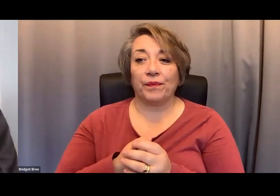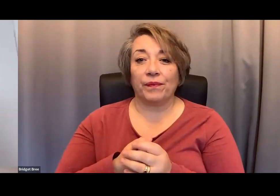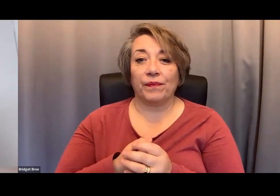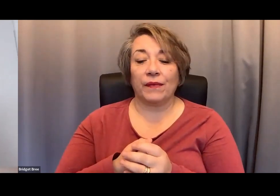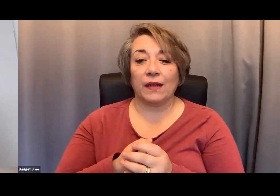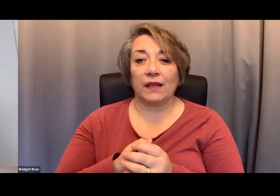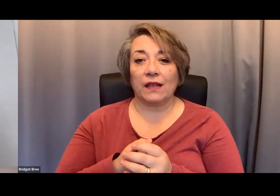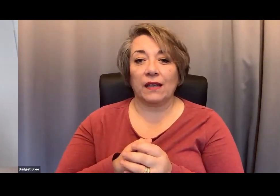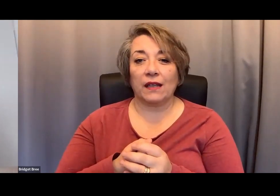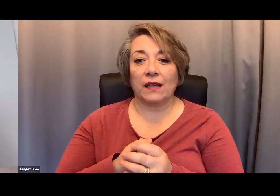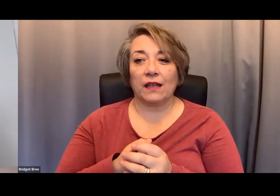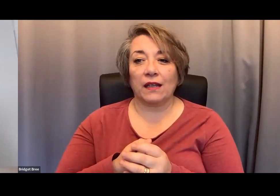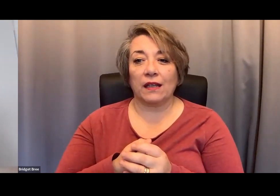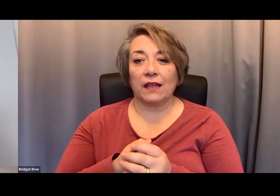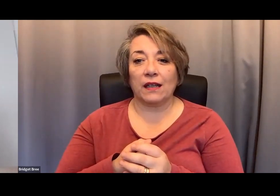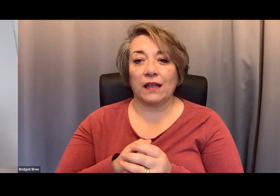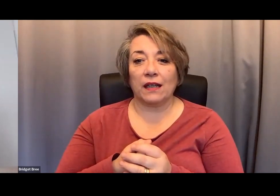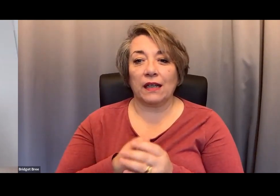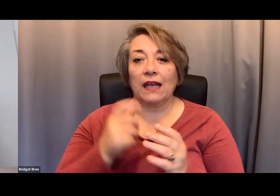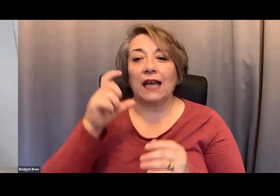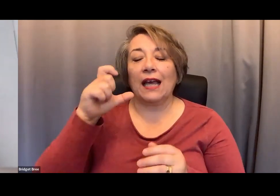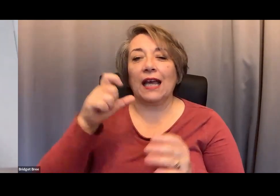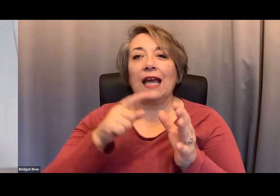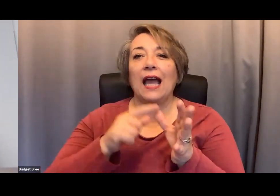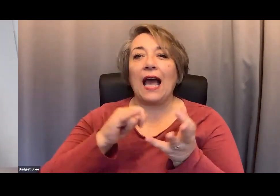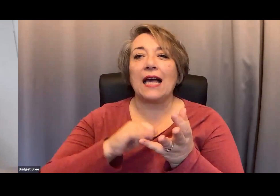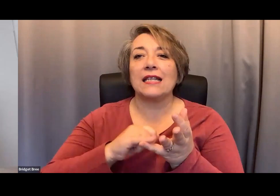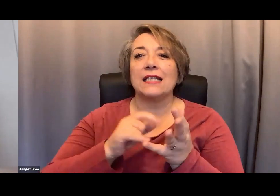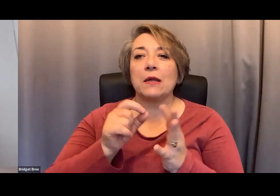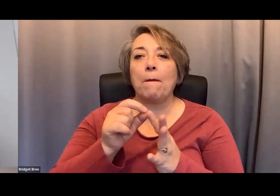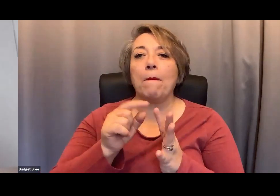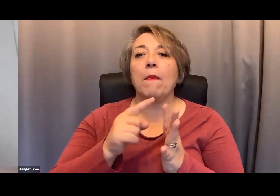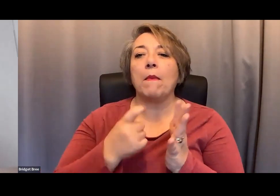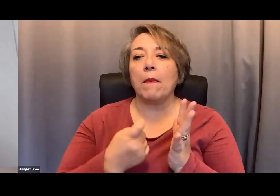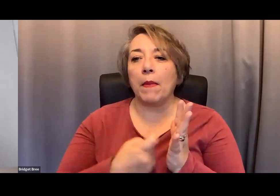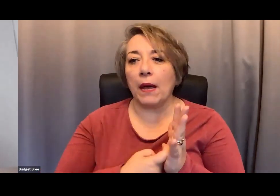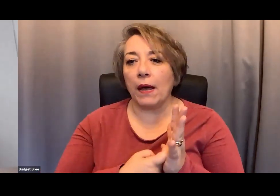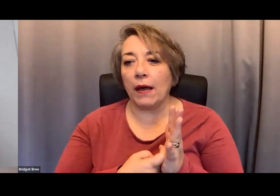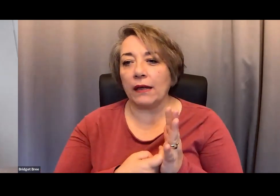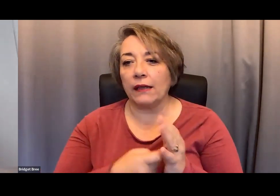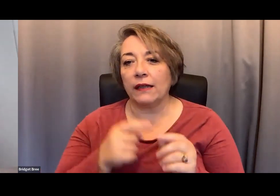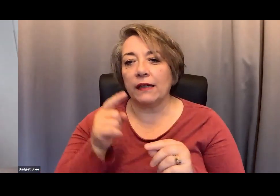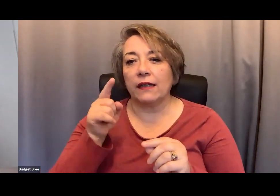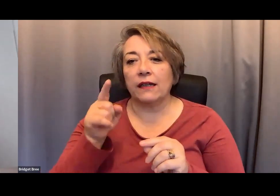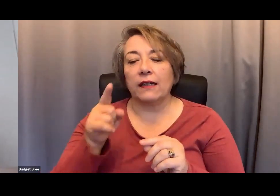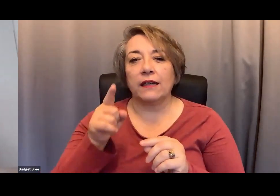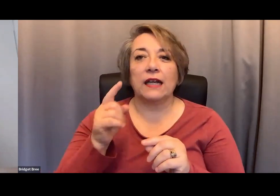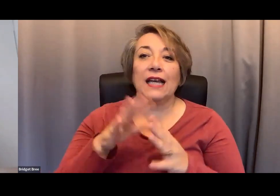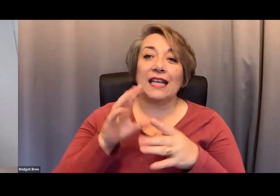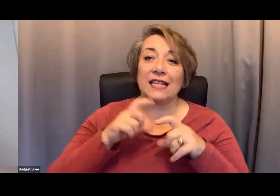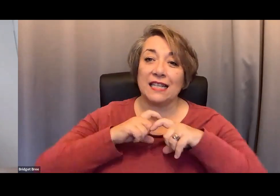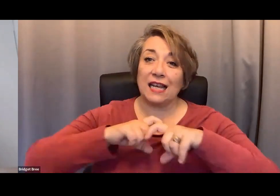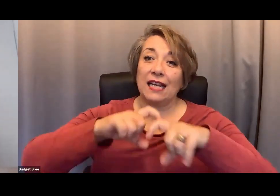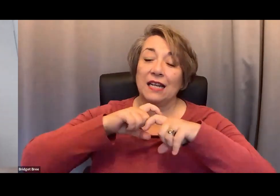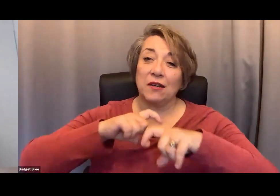and that's Kasper. Good to see you, Kasper. So Kasper Guldager Jensen is a sustainability